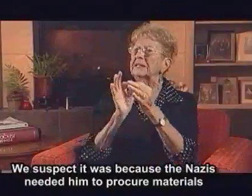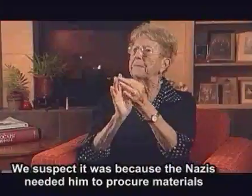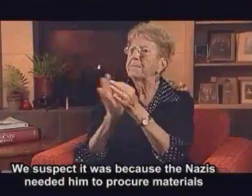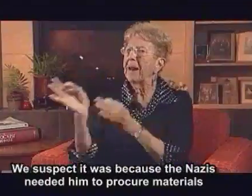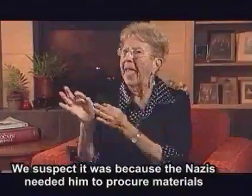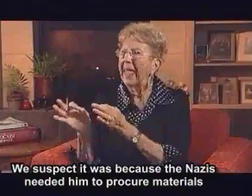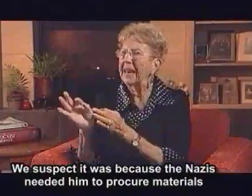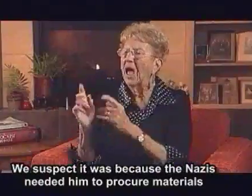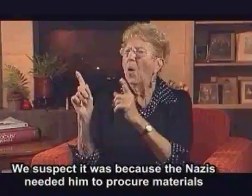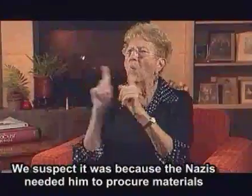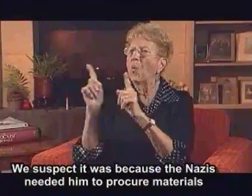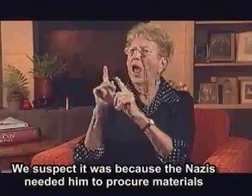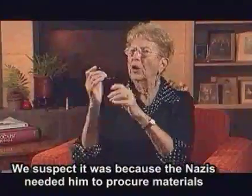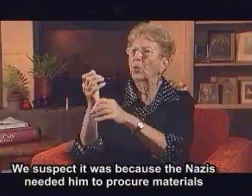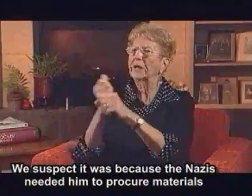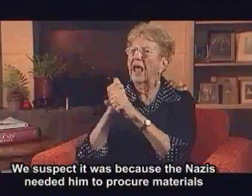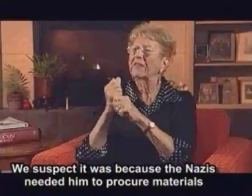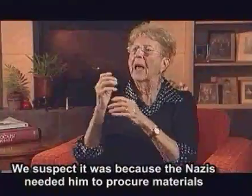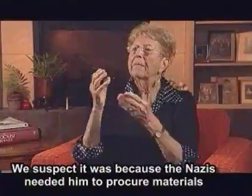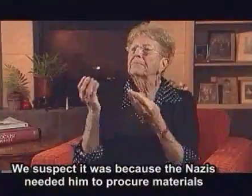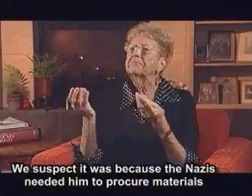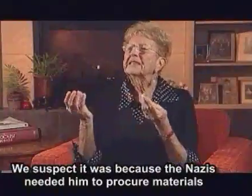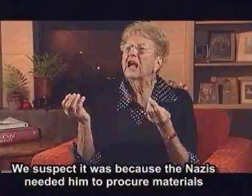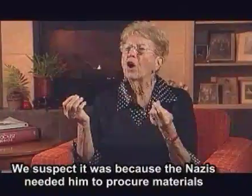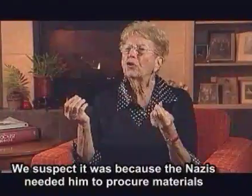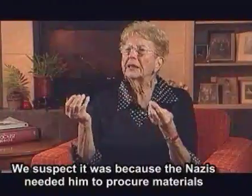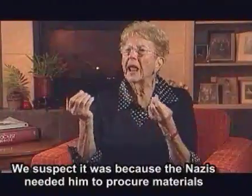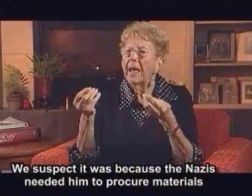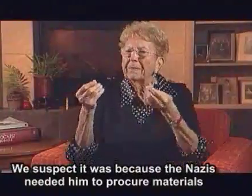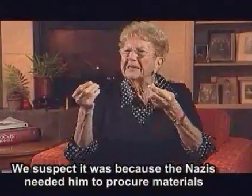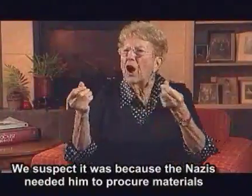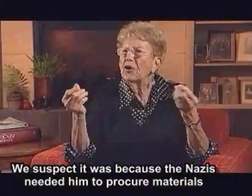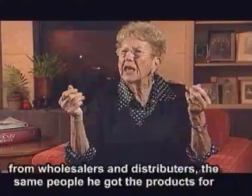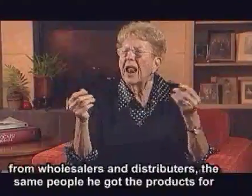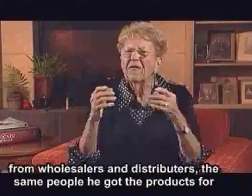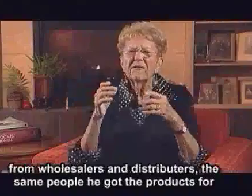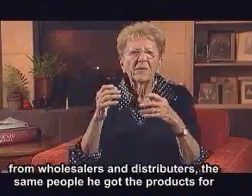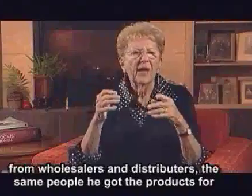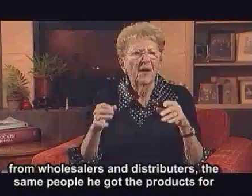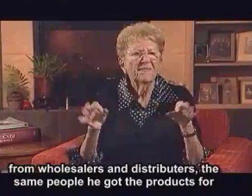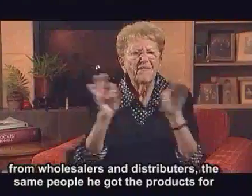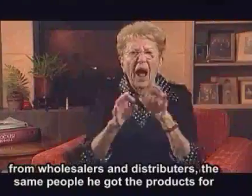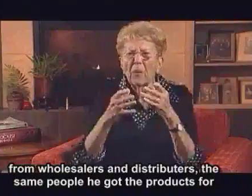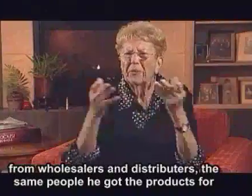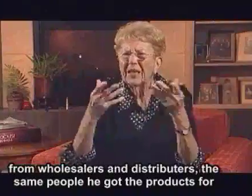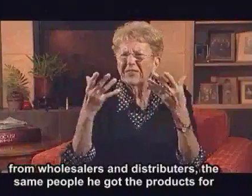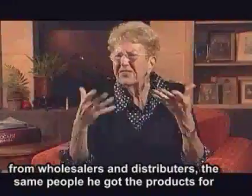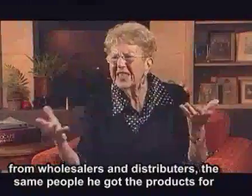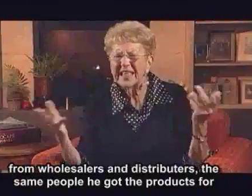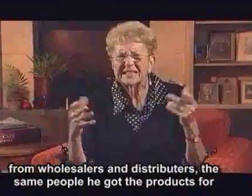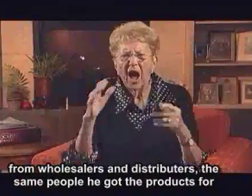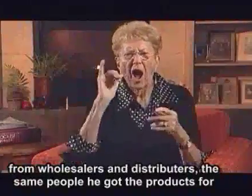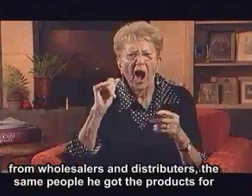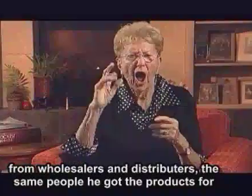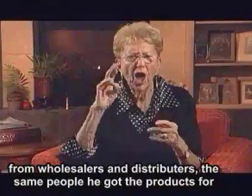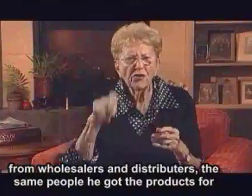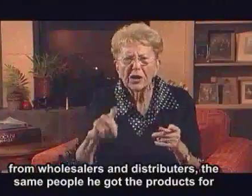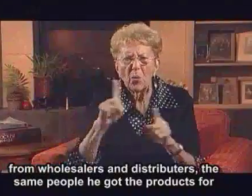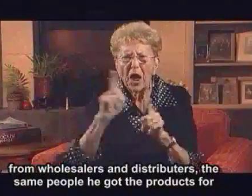We suspect it's because the Nazis needed him to help them procure materials from wholesalers and distributors, the same